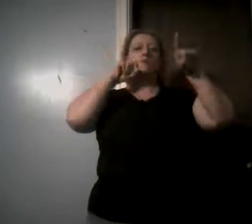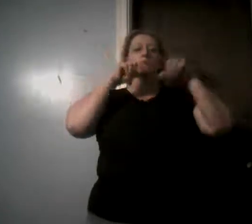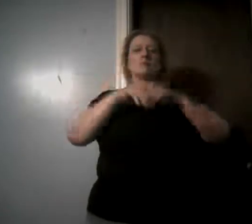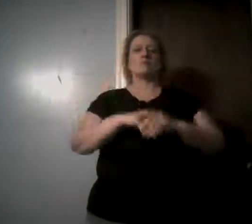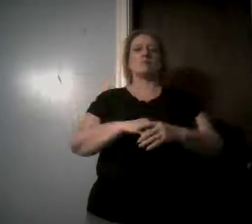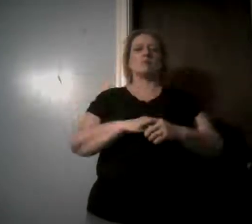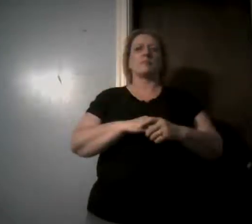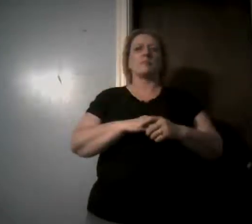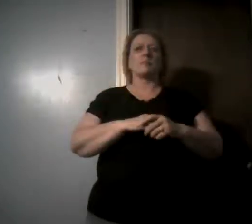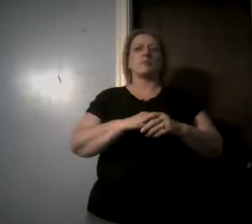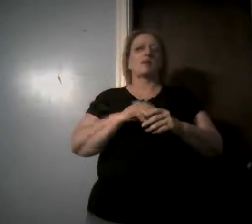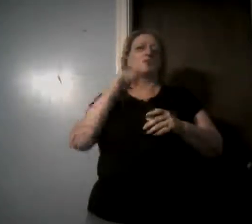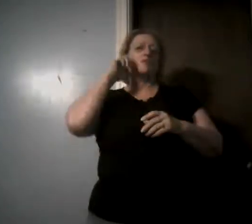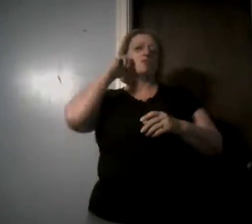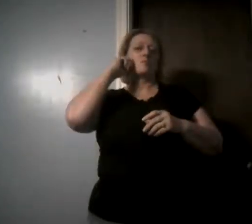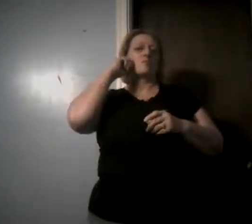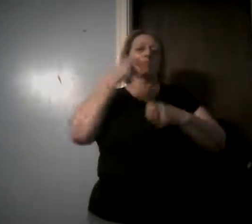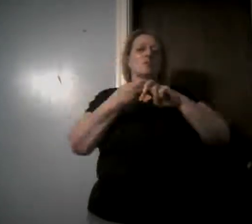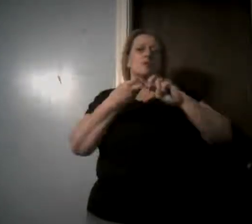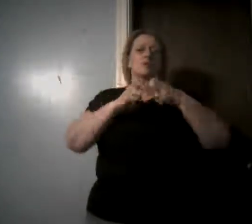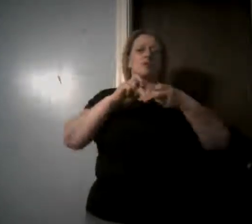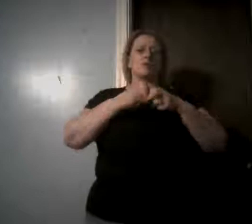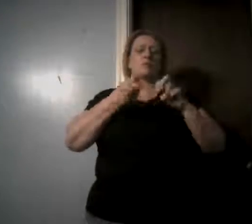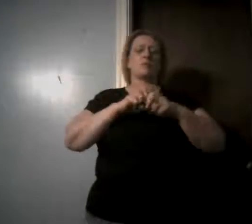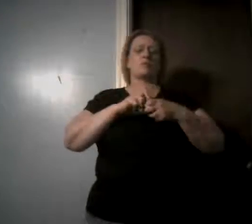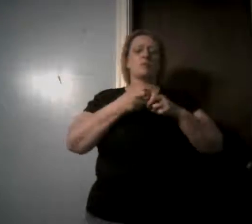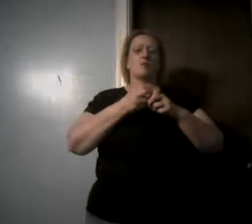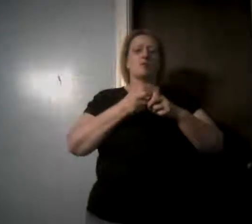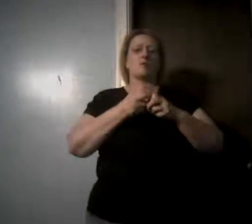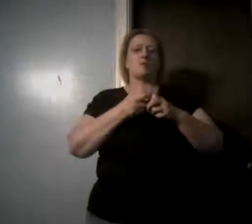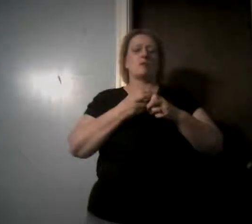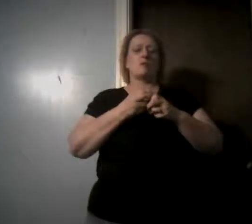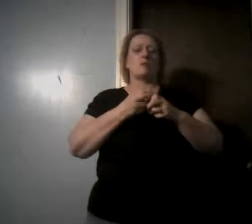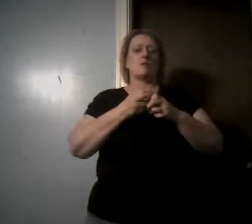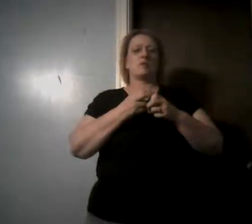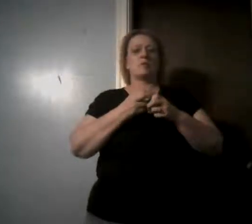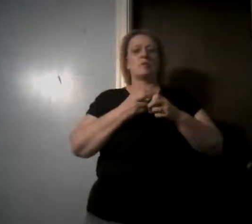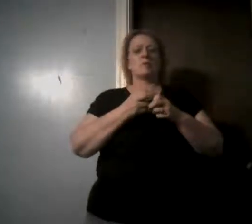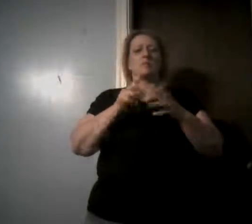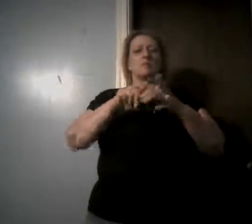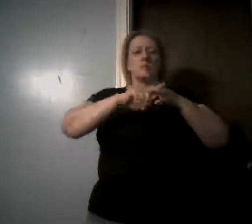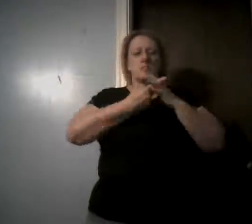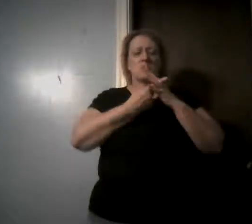Acne is a skin problem that starts when oil and dead skin cells clog up your pores.